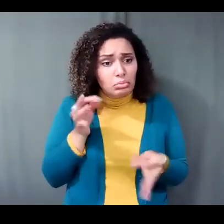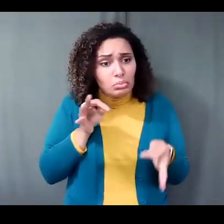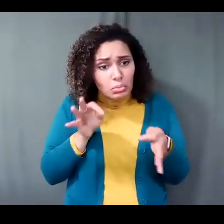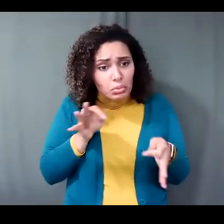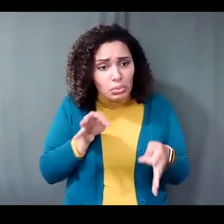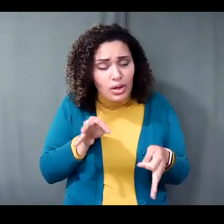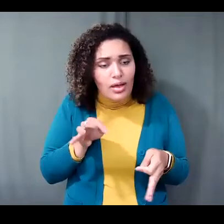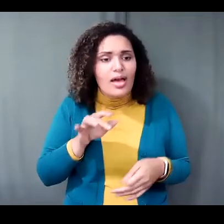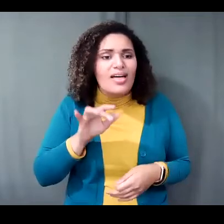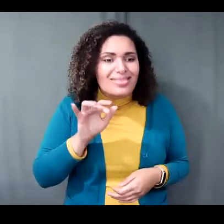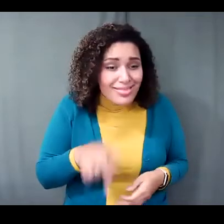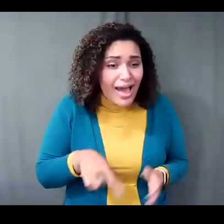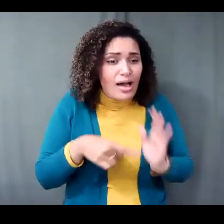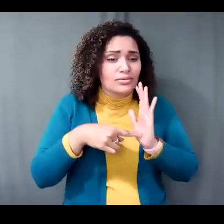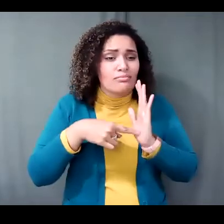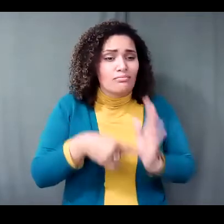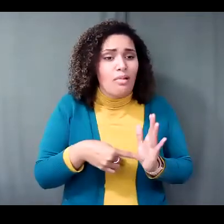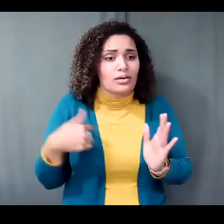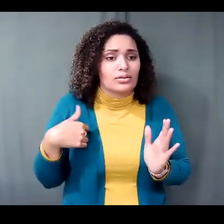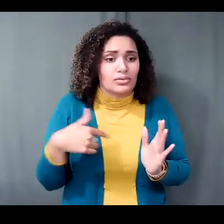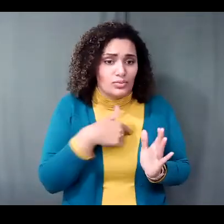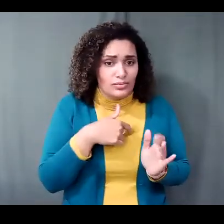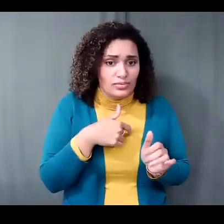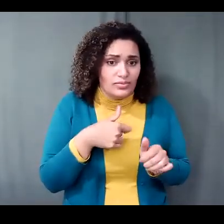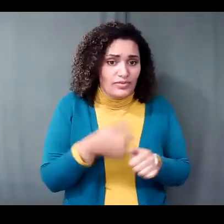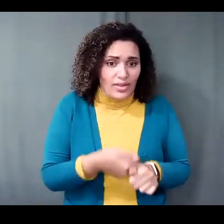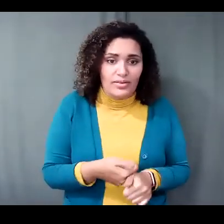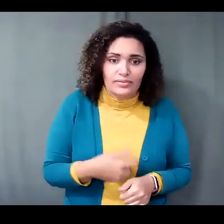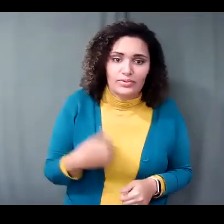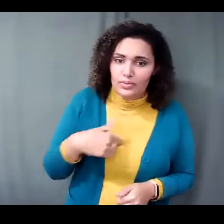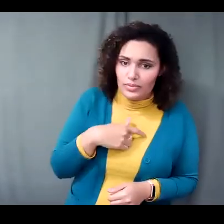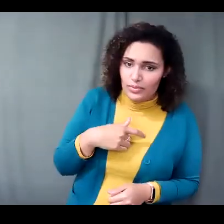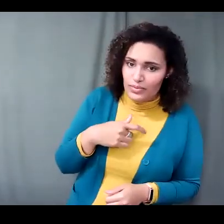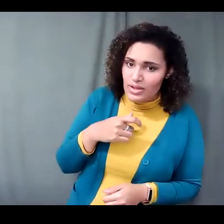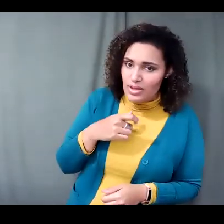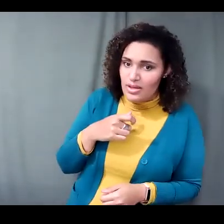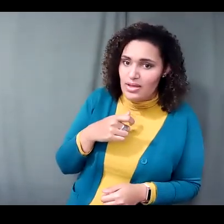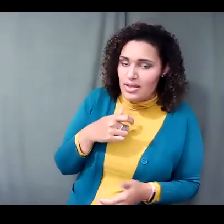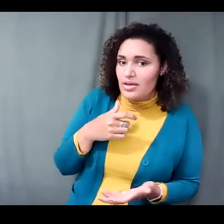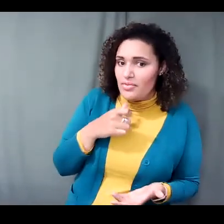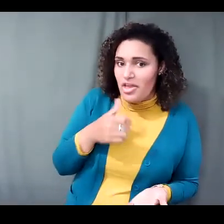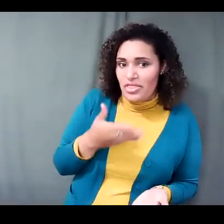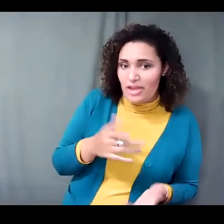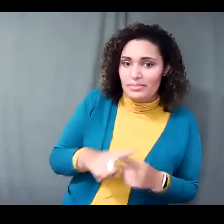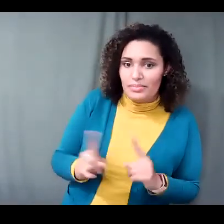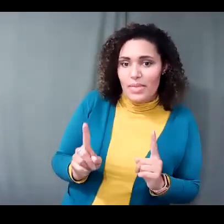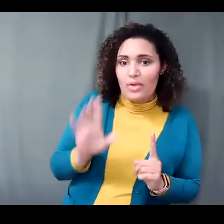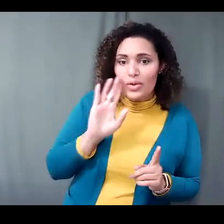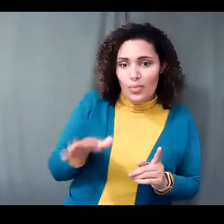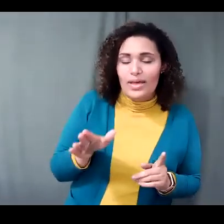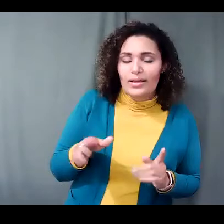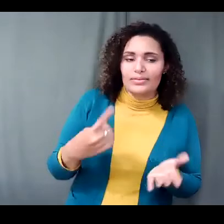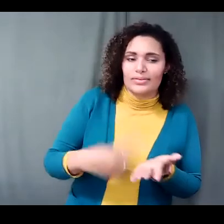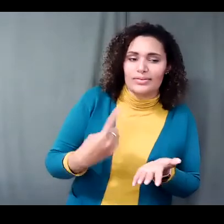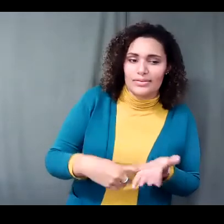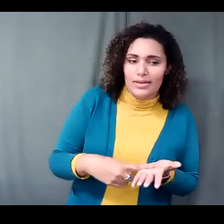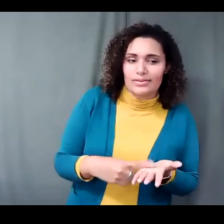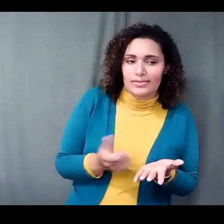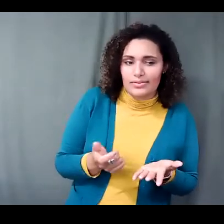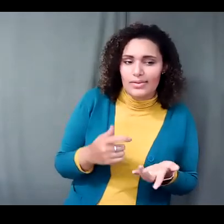actually the model for the wine. There, we were up there. And so we'll talk about how we do it, but